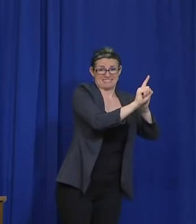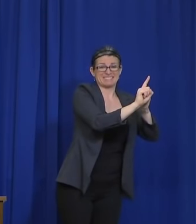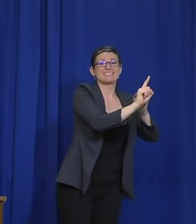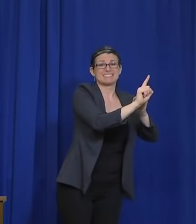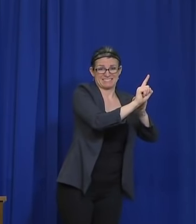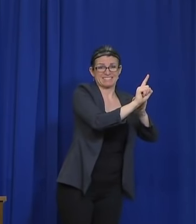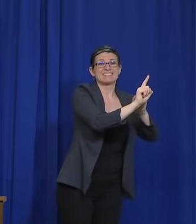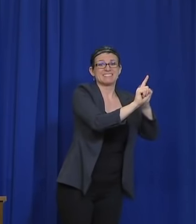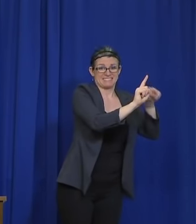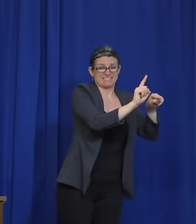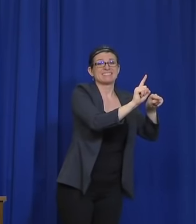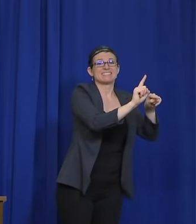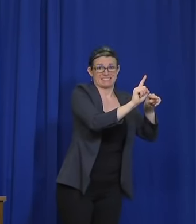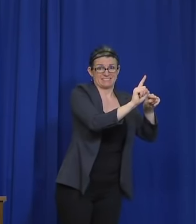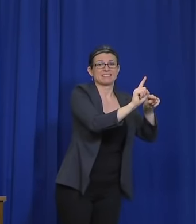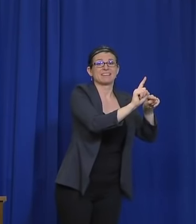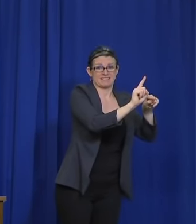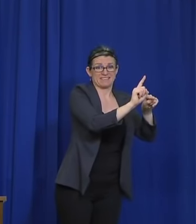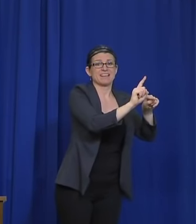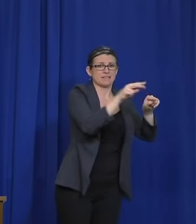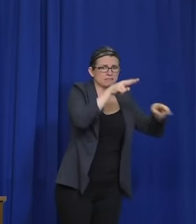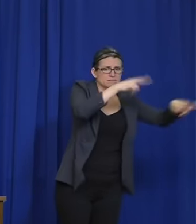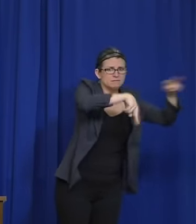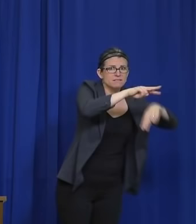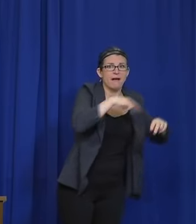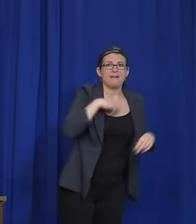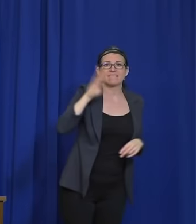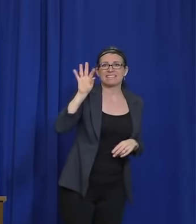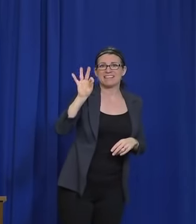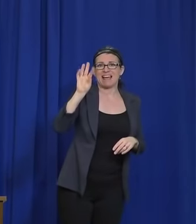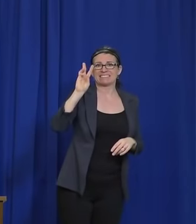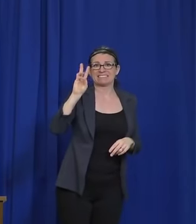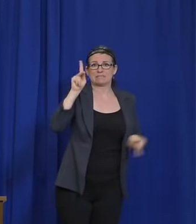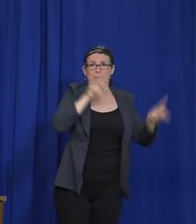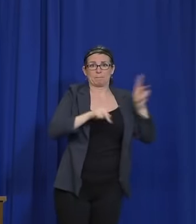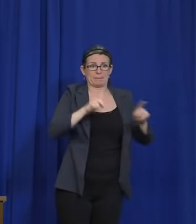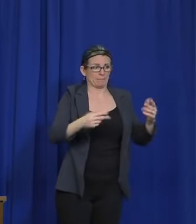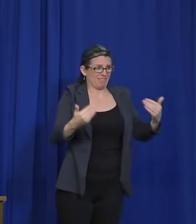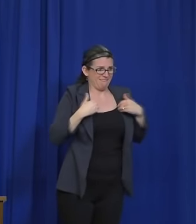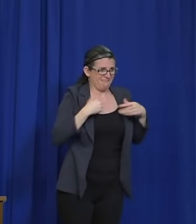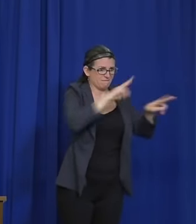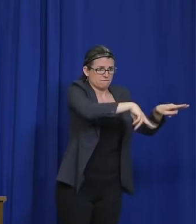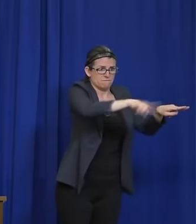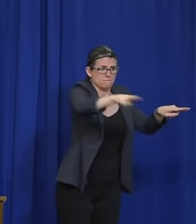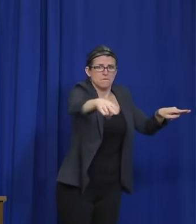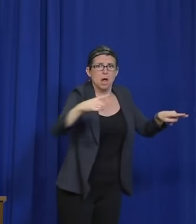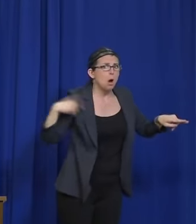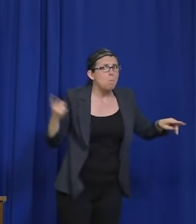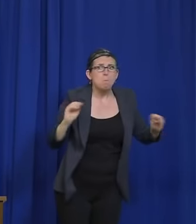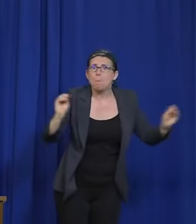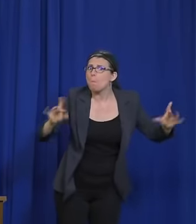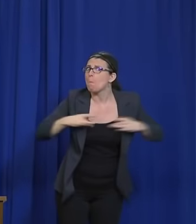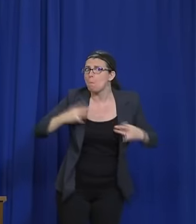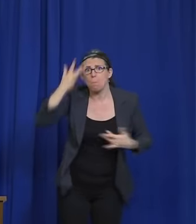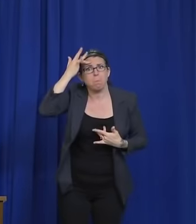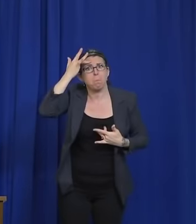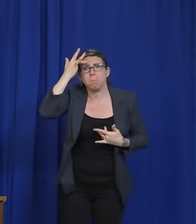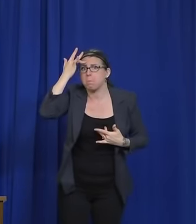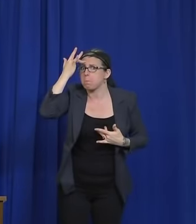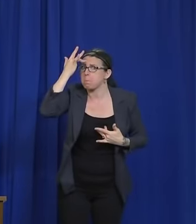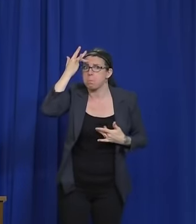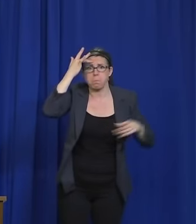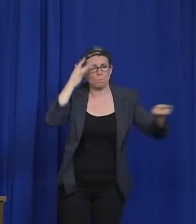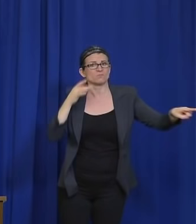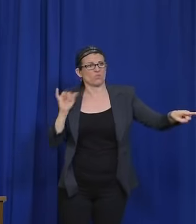and the Oxford Street shelter, none were determined to be COVID positive. That is a sign that you can design wellness